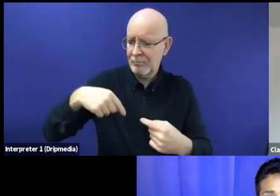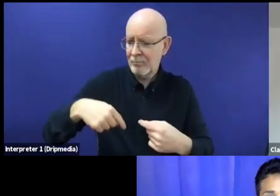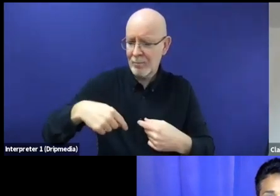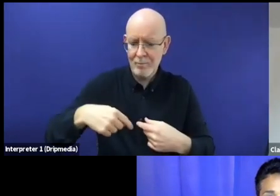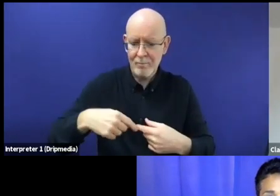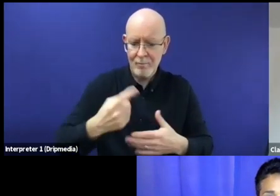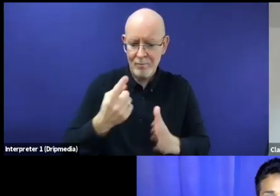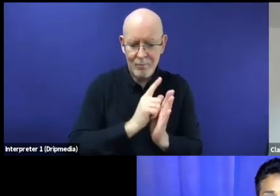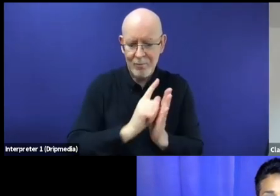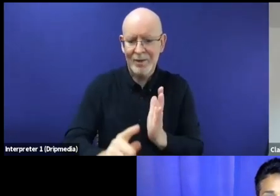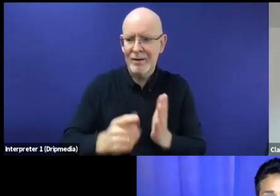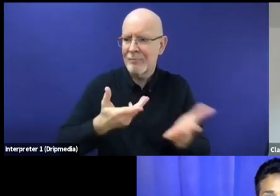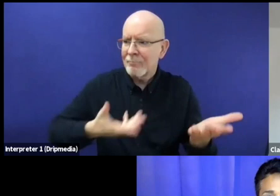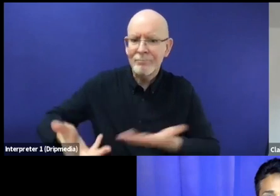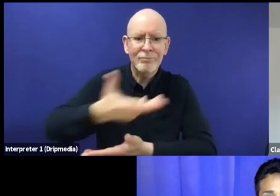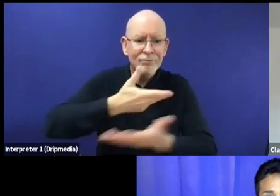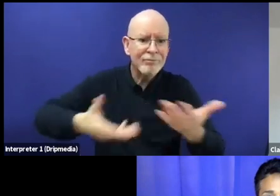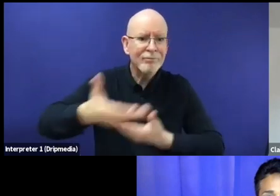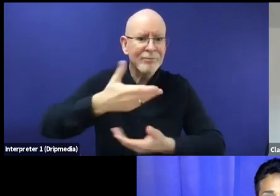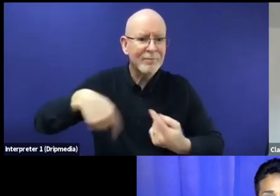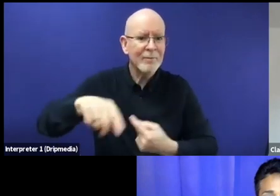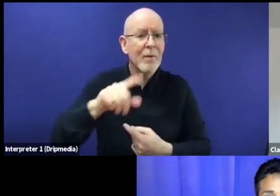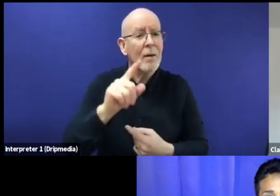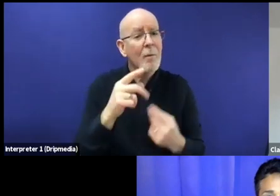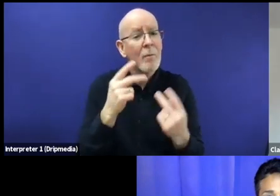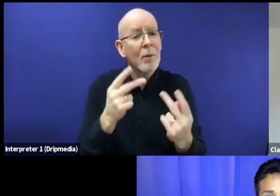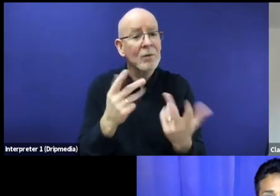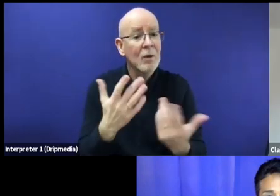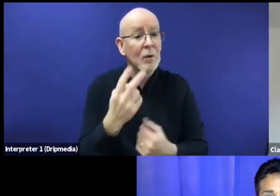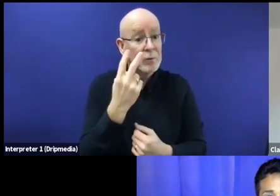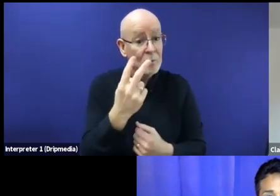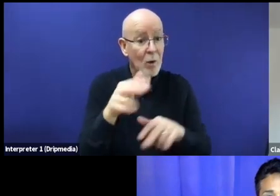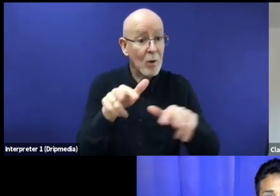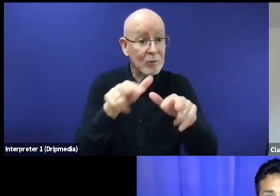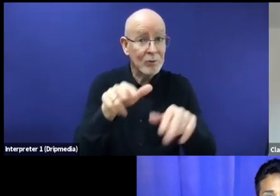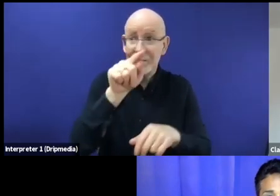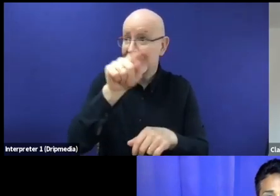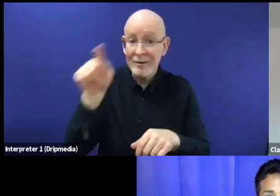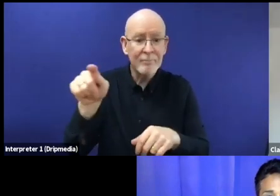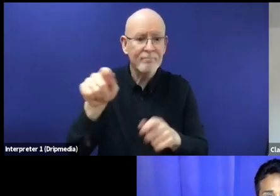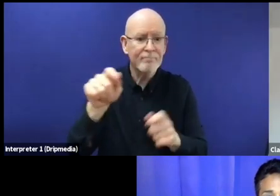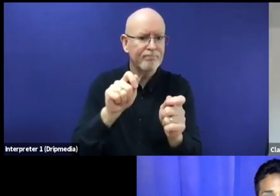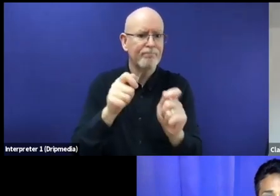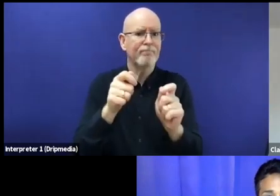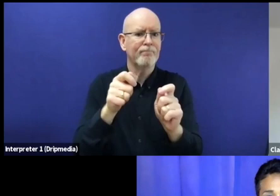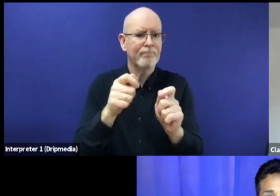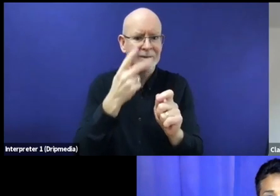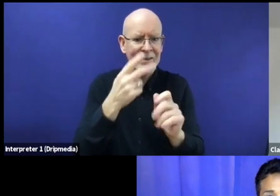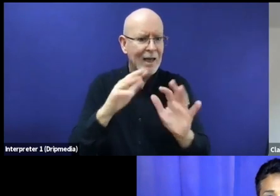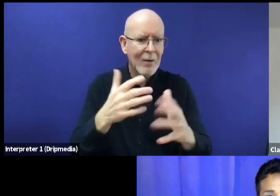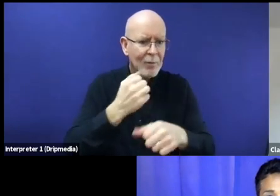status. The Central Tracing Agency of the ICRC is an example of adaptation to changing realities. It started